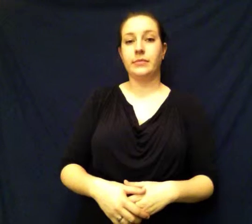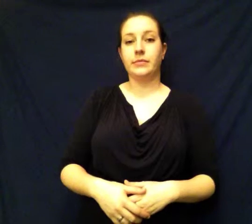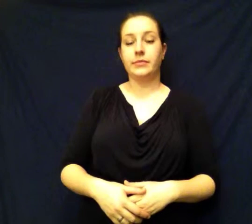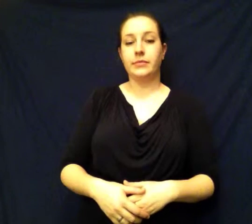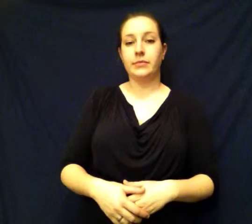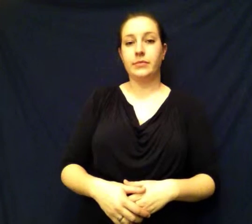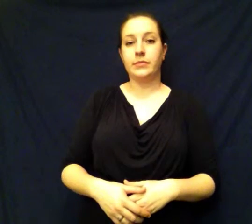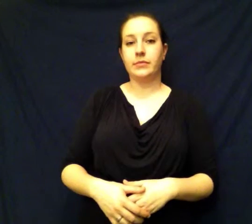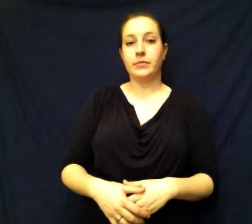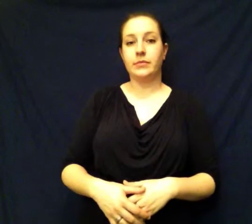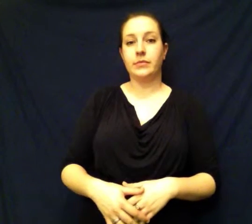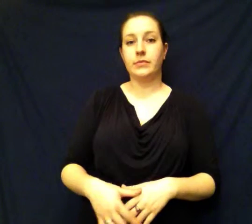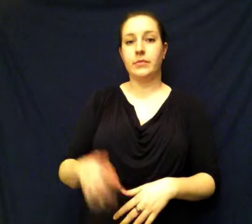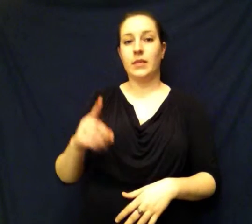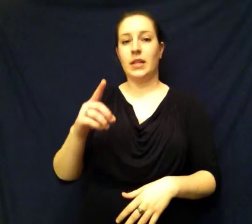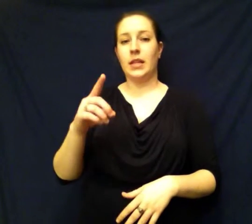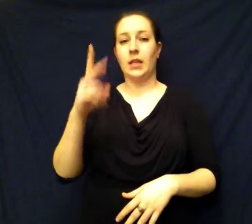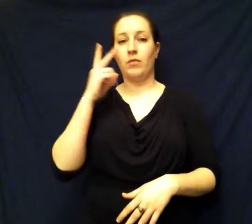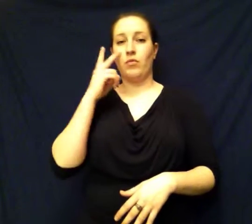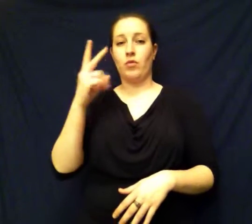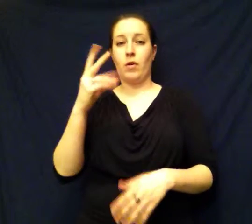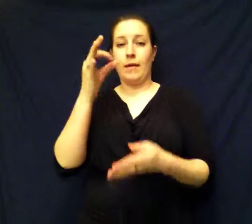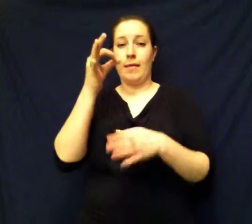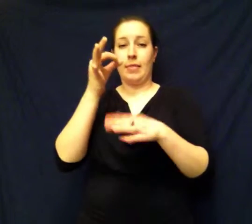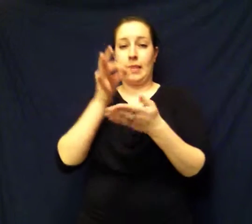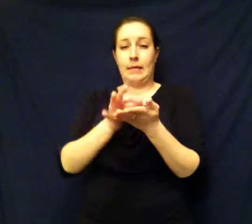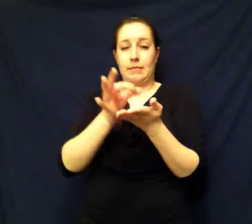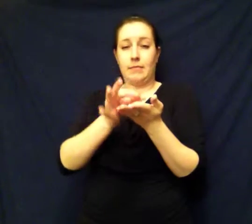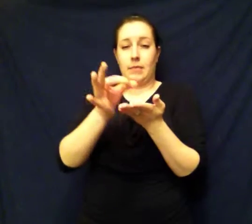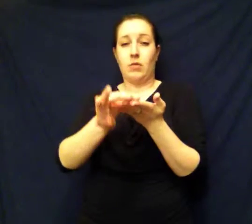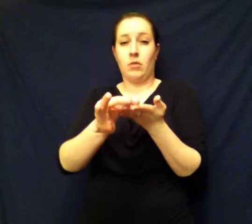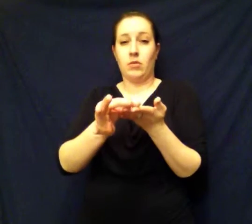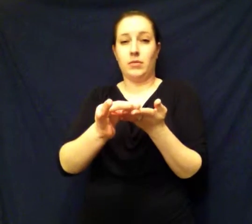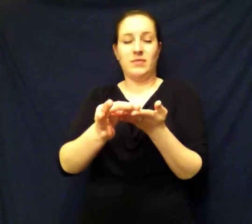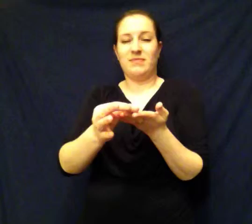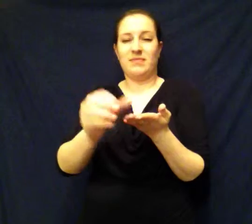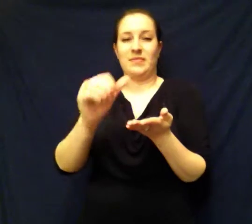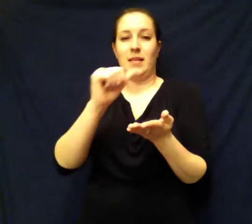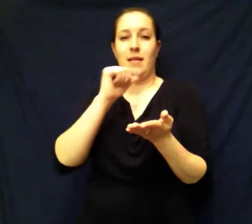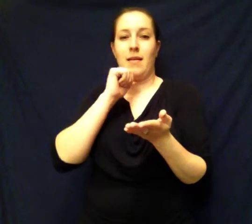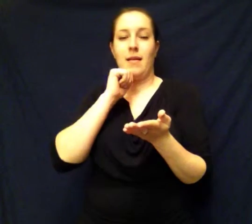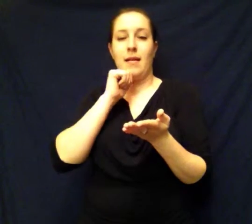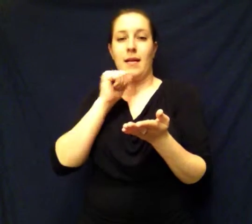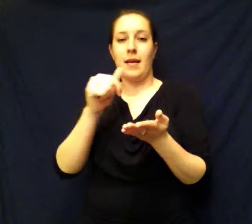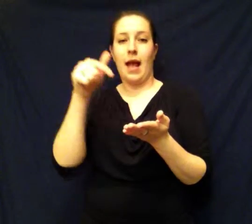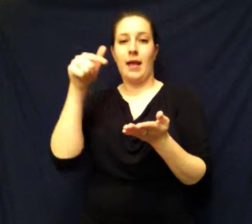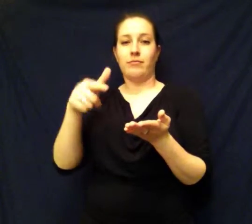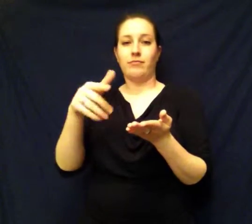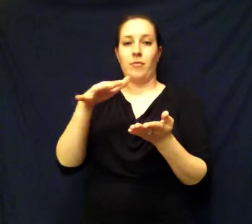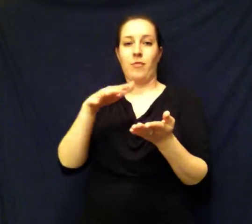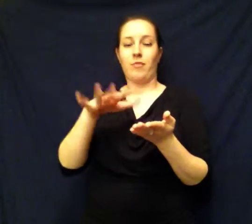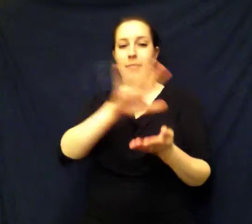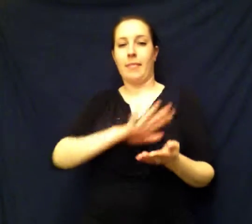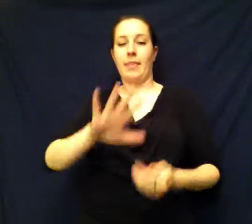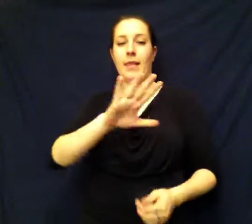a decent amount of wear on the nickel, which would indicate that the nickel really wasn't deposited here in 1945, but sometime after, maybe in the